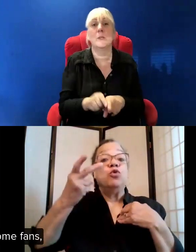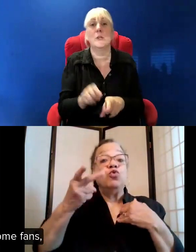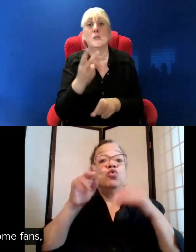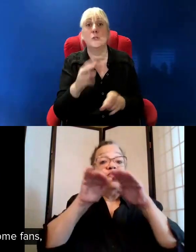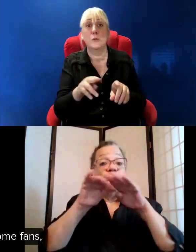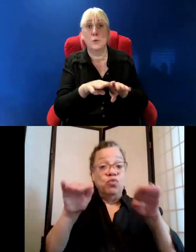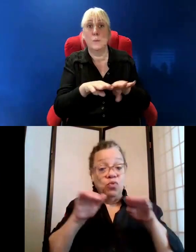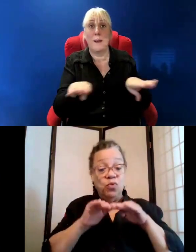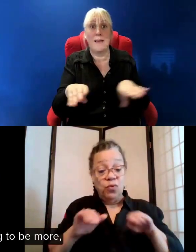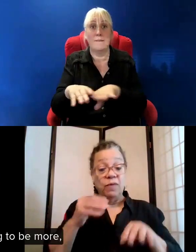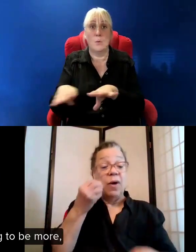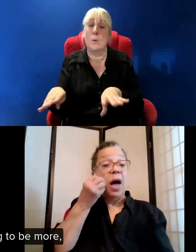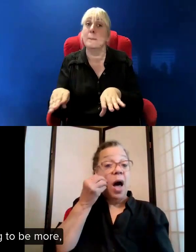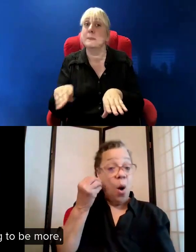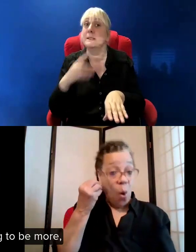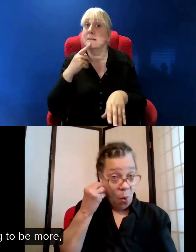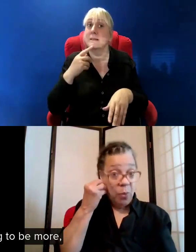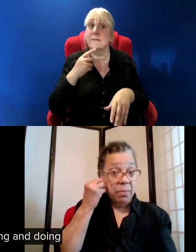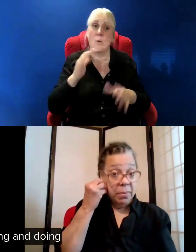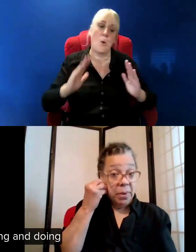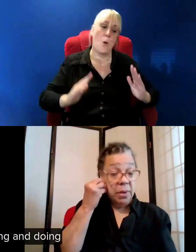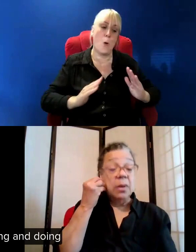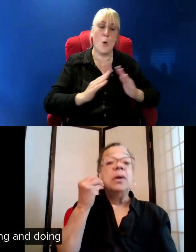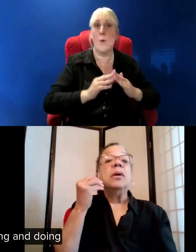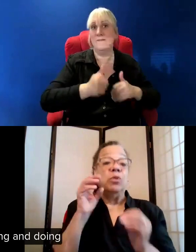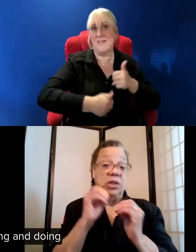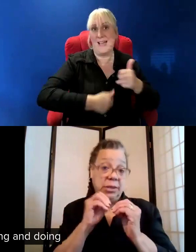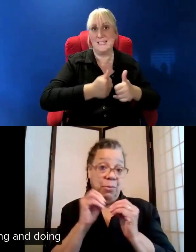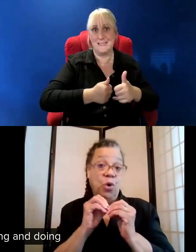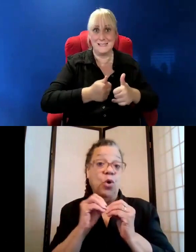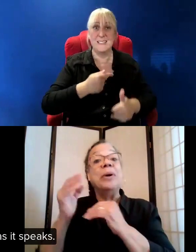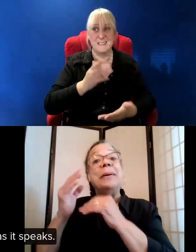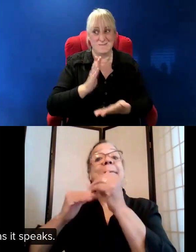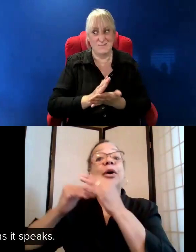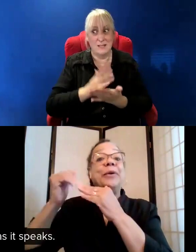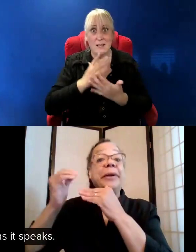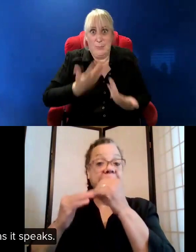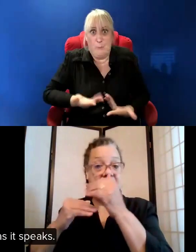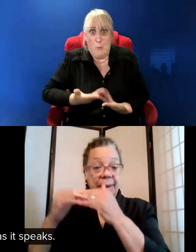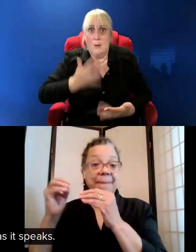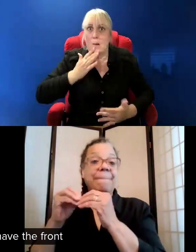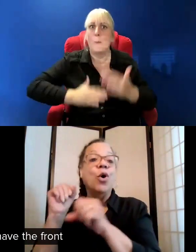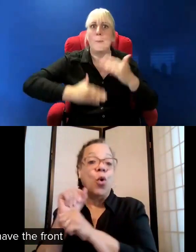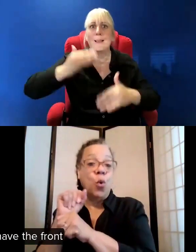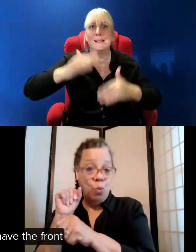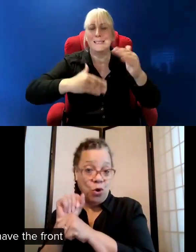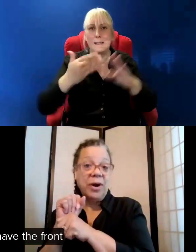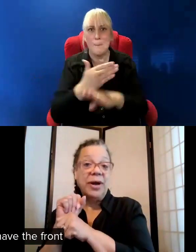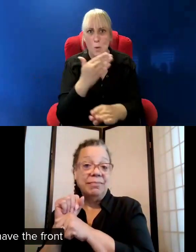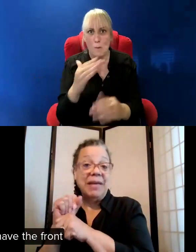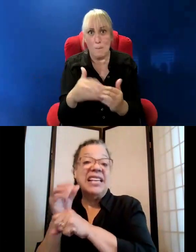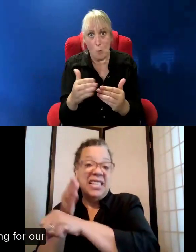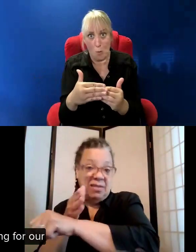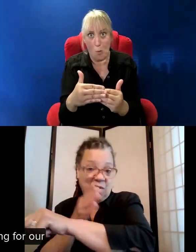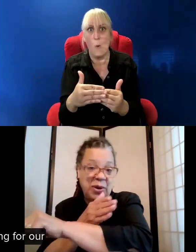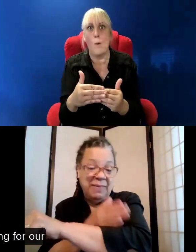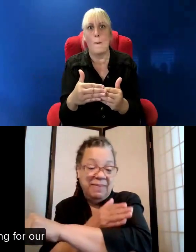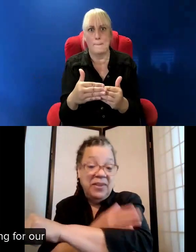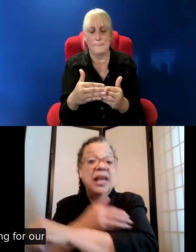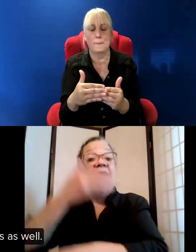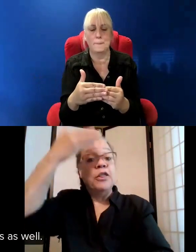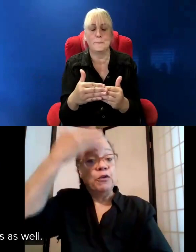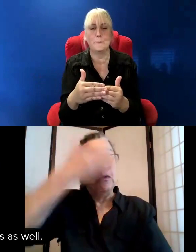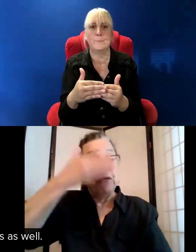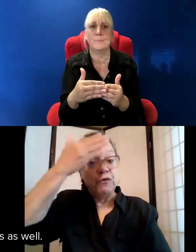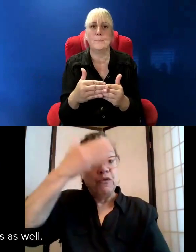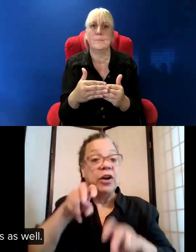our home fans, which is going to be more. We are building and doing more work as it speaks. And we also have the front row viewing for